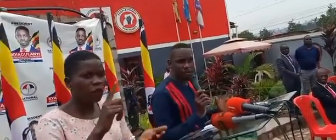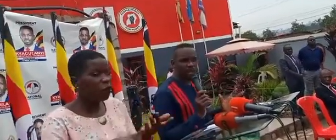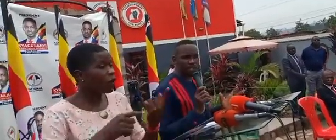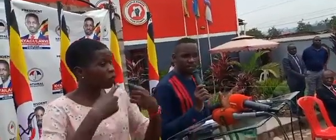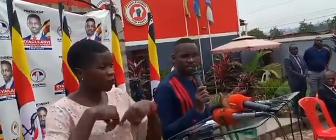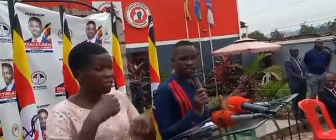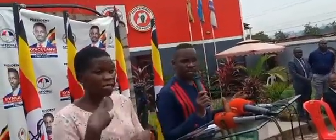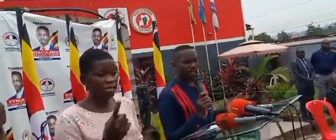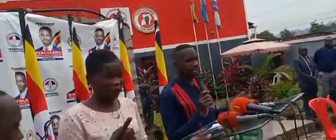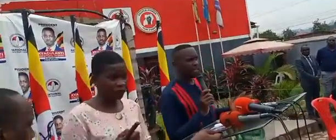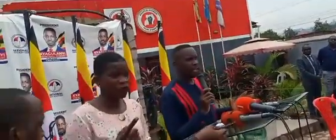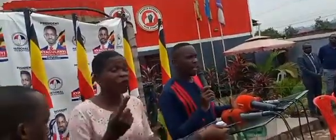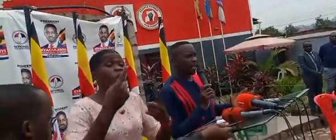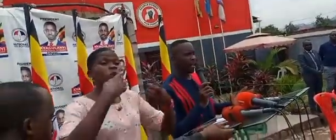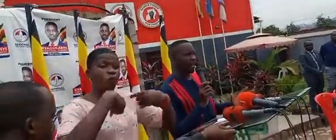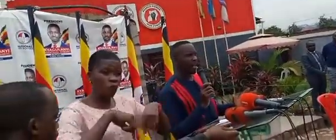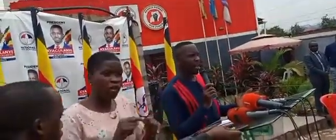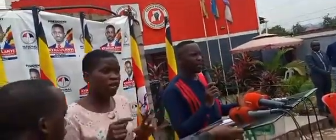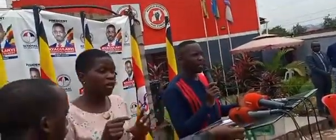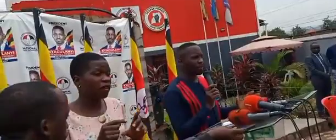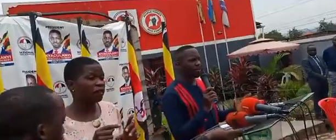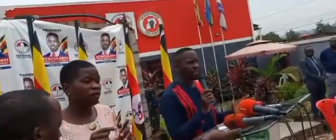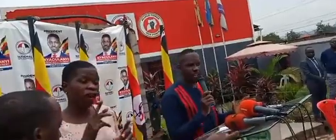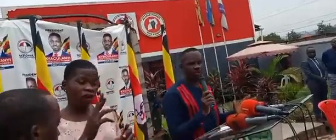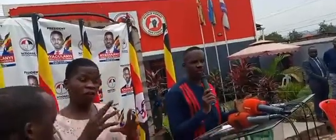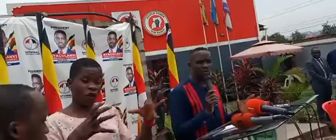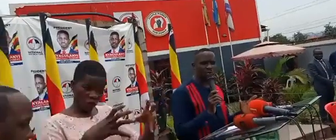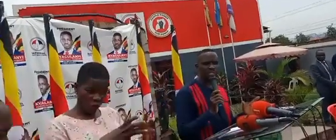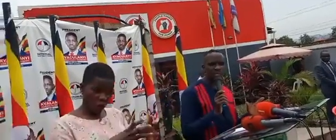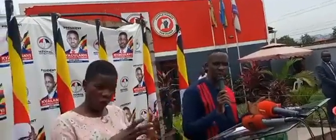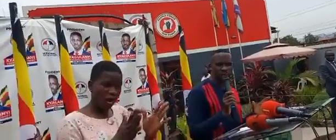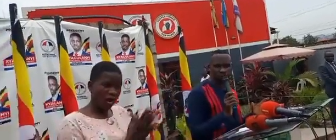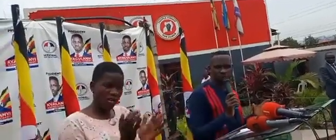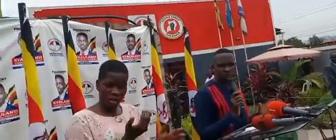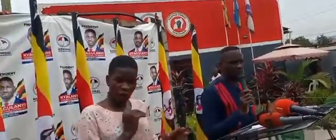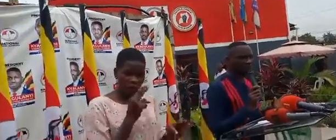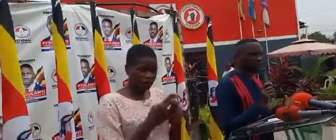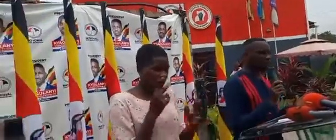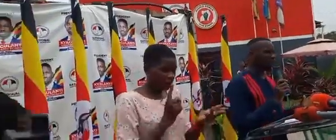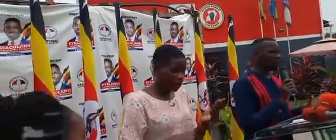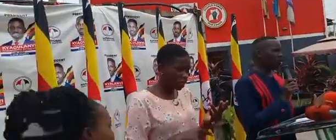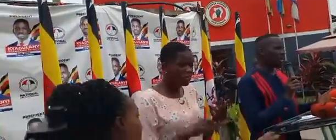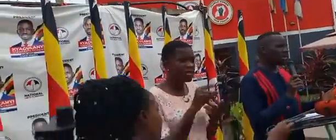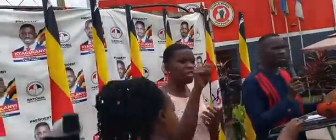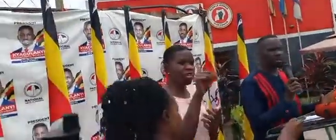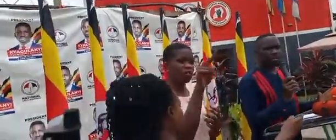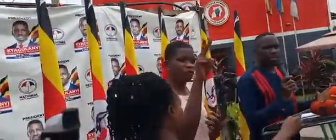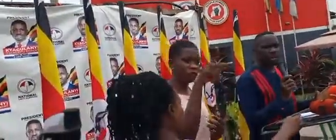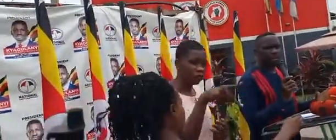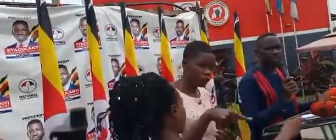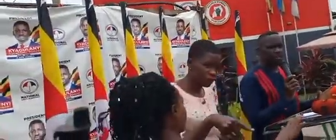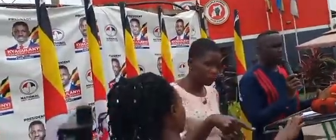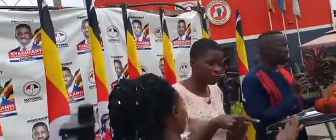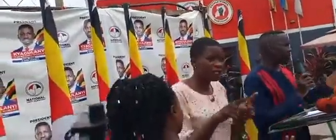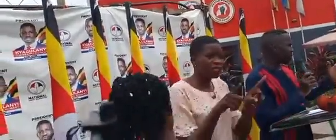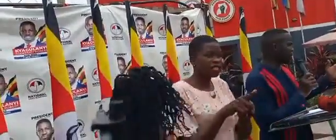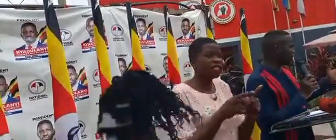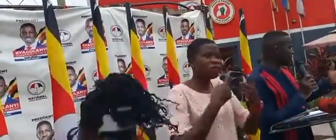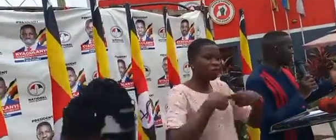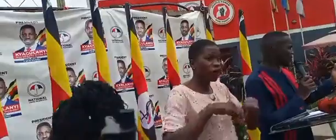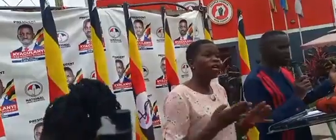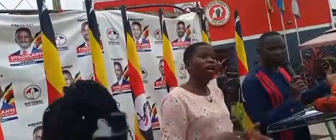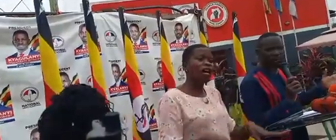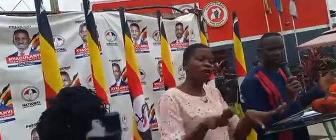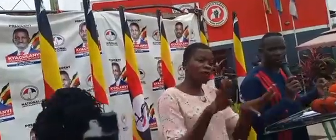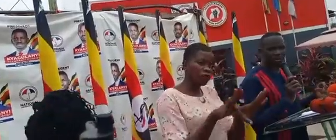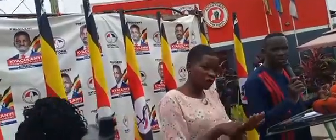we are a party, and our name is the National Unity Platform, and so we have agreed. We have had a